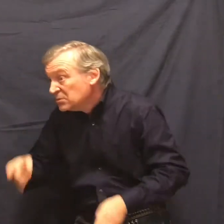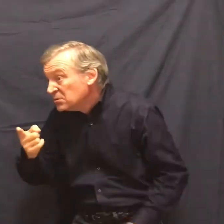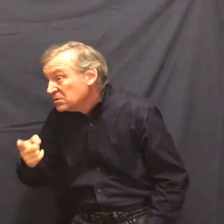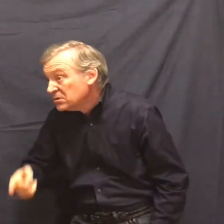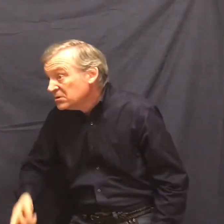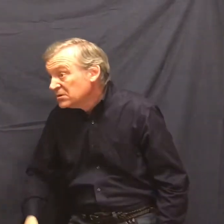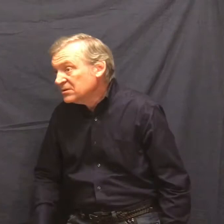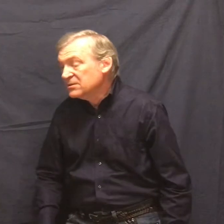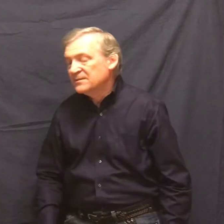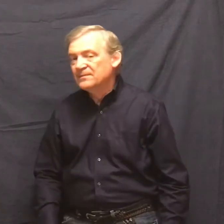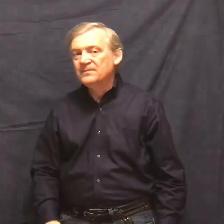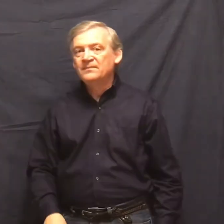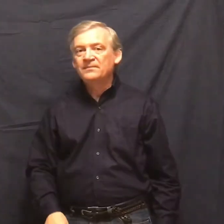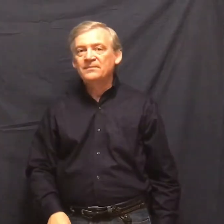She was suddenly apprehensive.